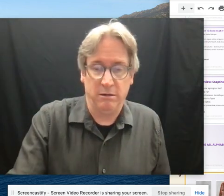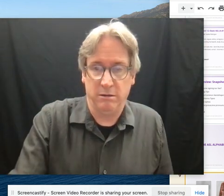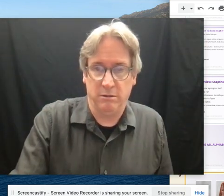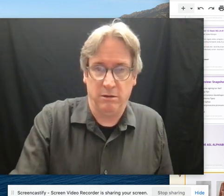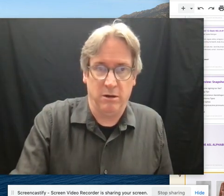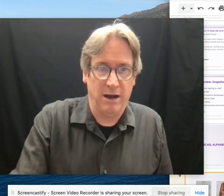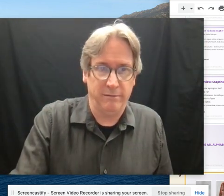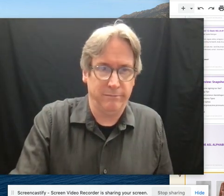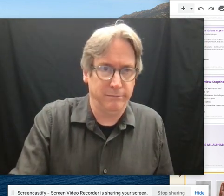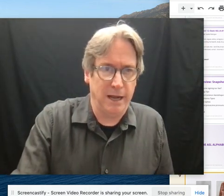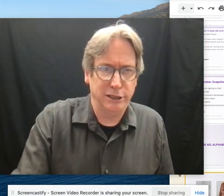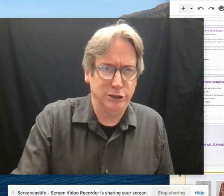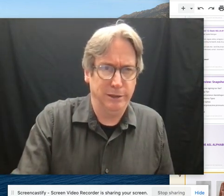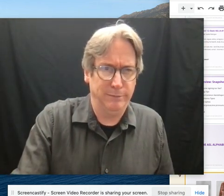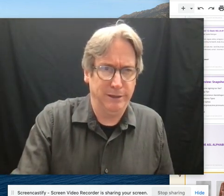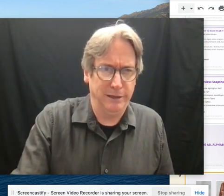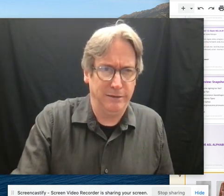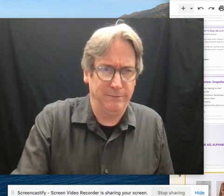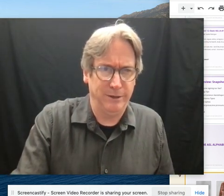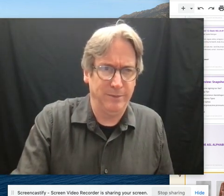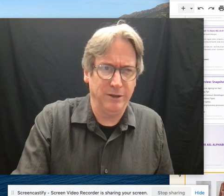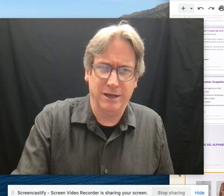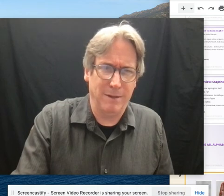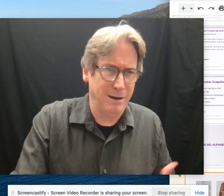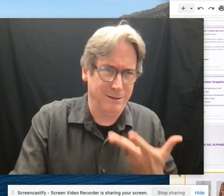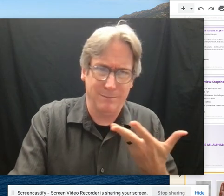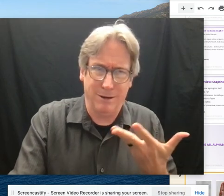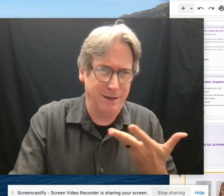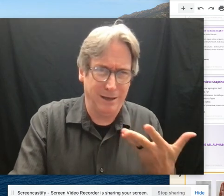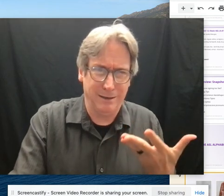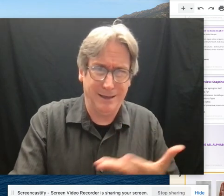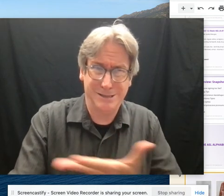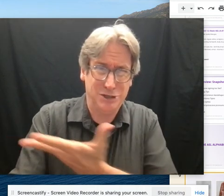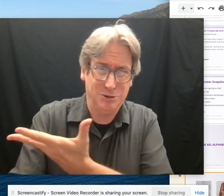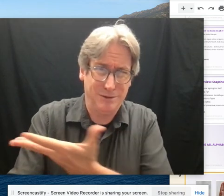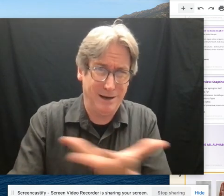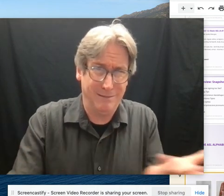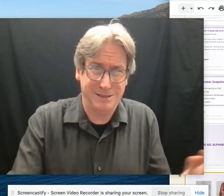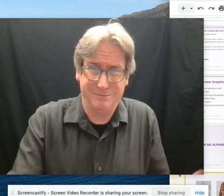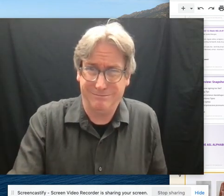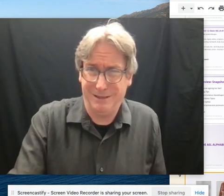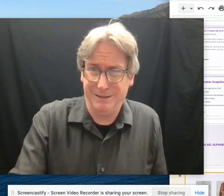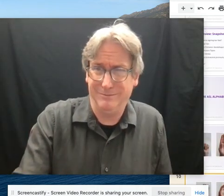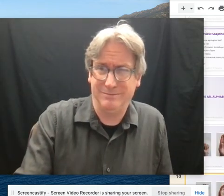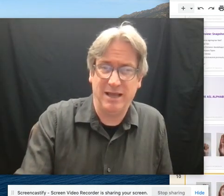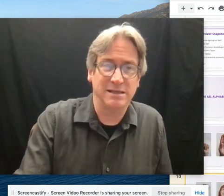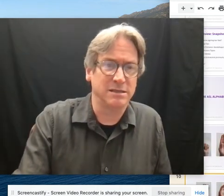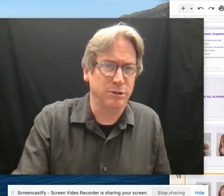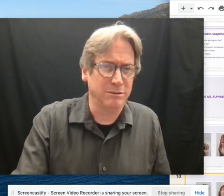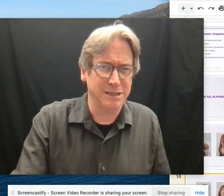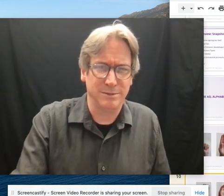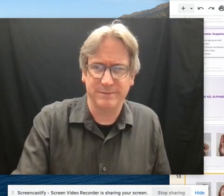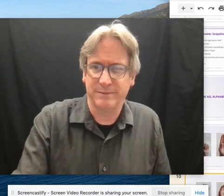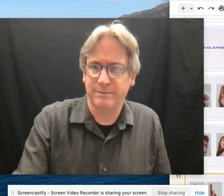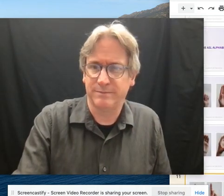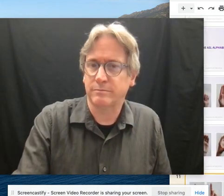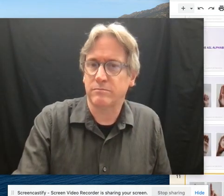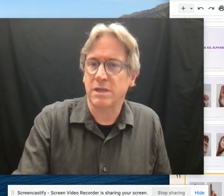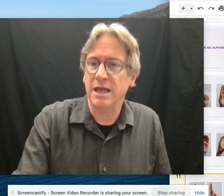one. You know, I could do it, but you'd be looking at my ugly mug, and he's cuter than I am. So I don't know, handsomer, I